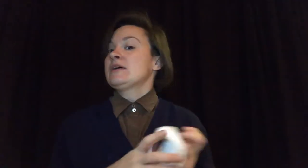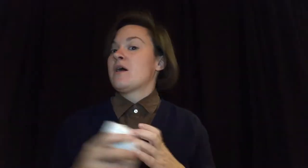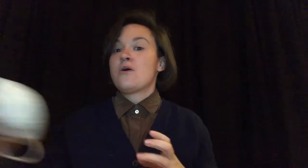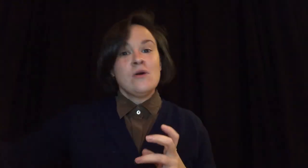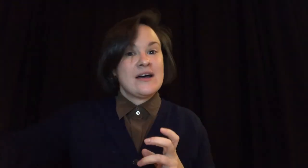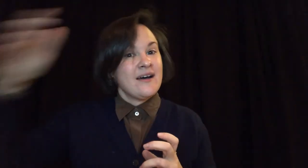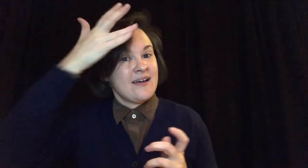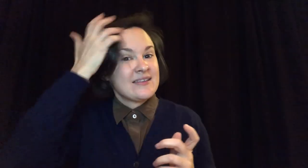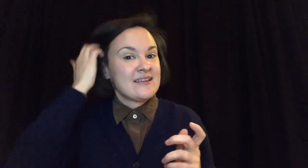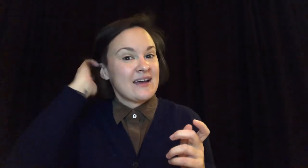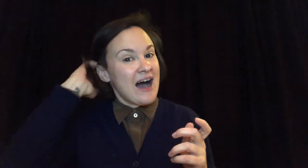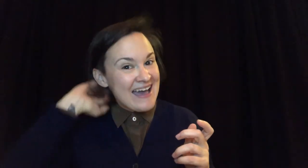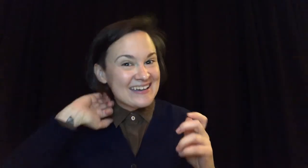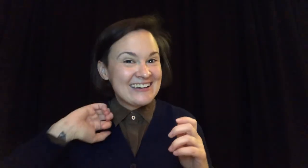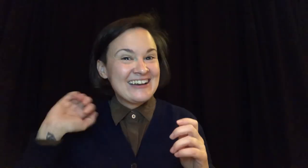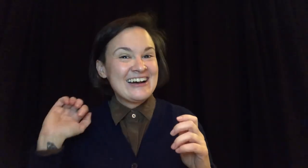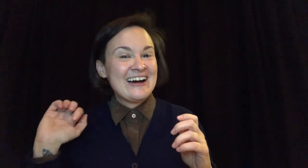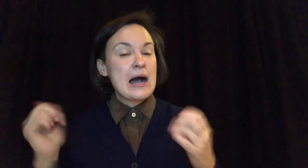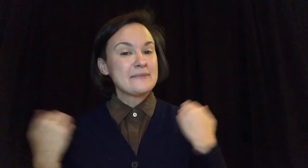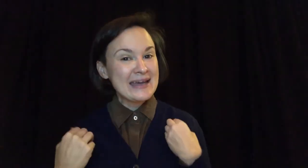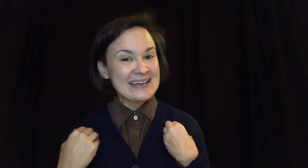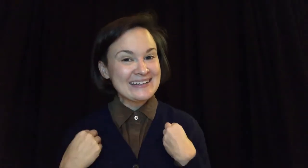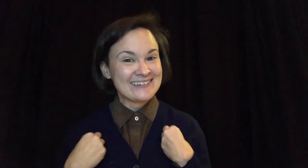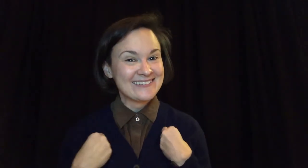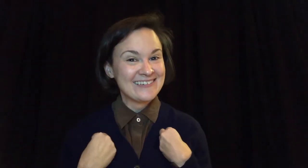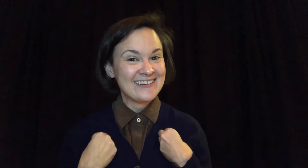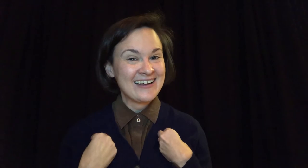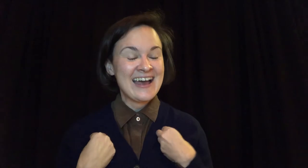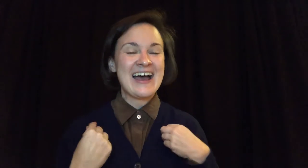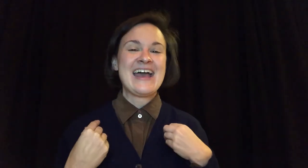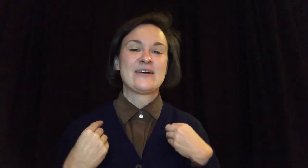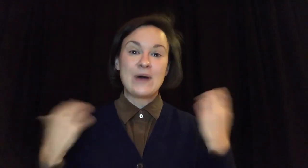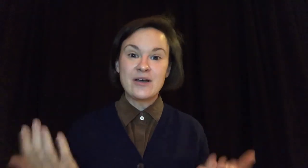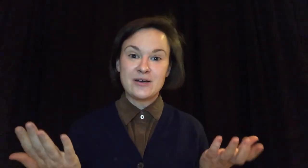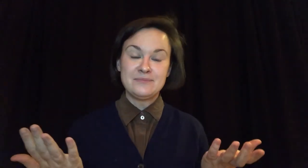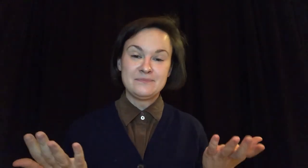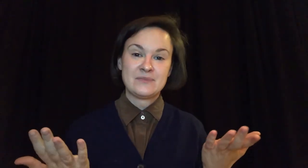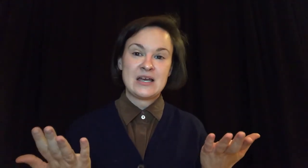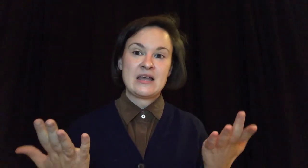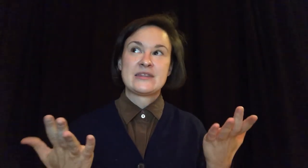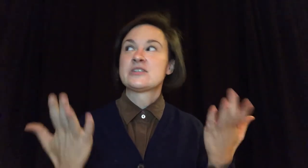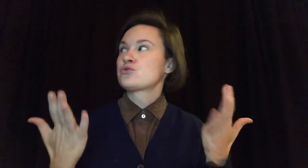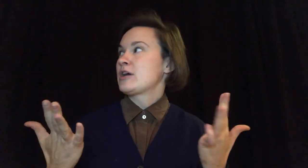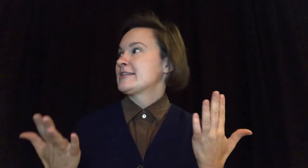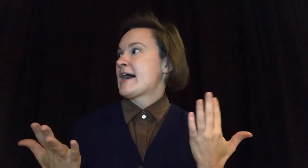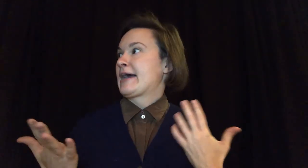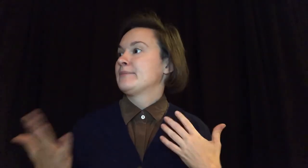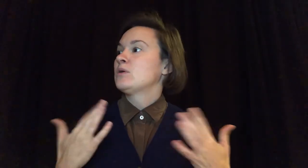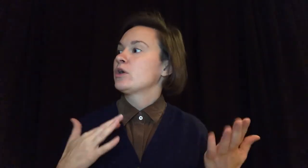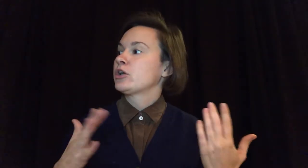go. Hi, I'm Megan. And welcome. This story time we're gonna